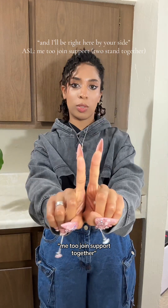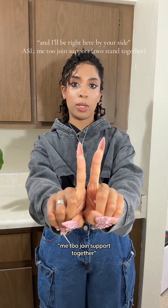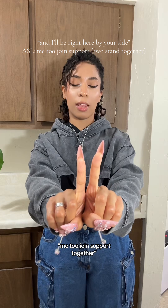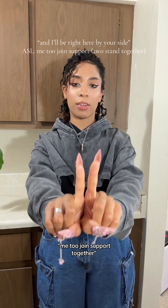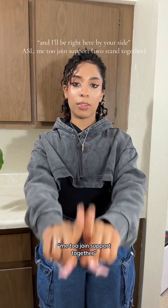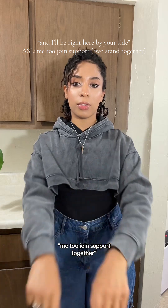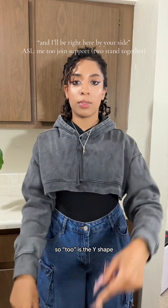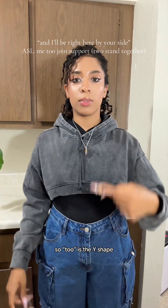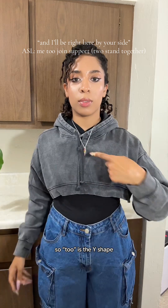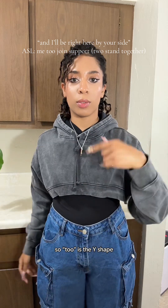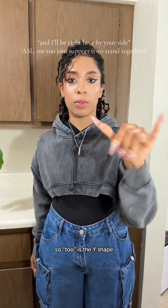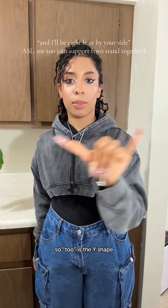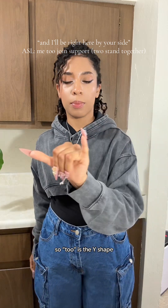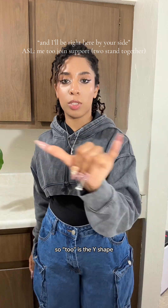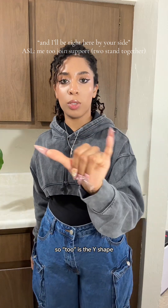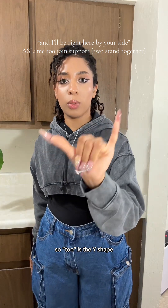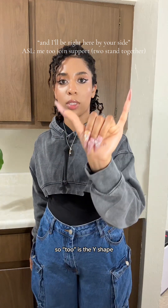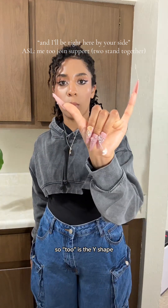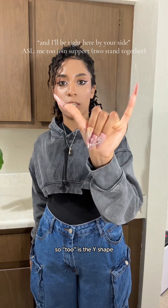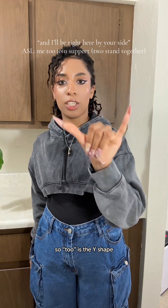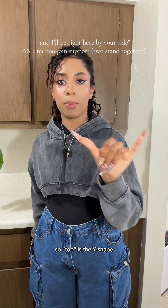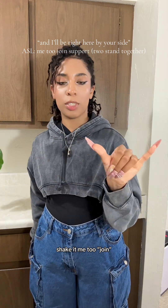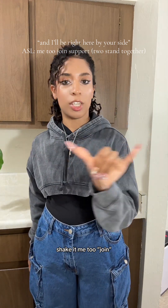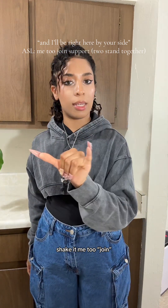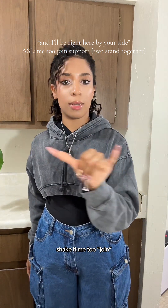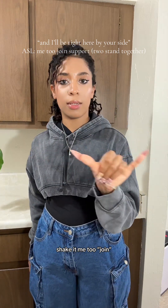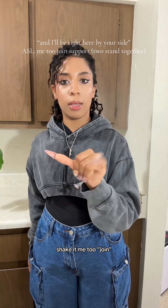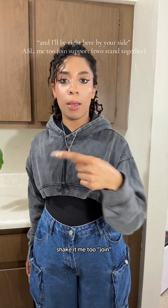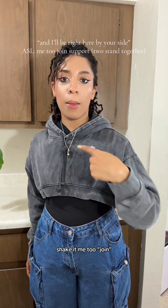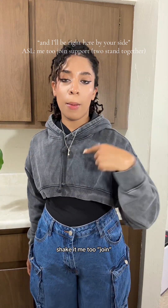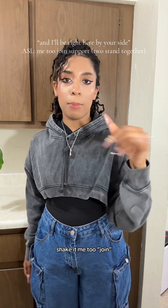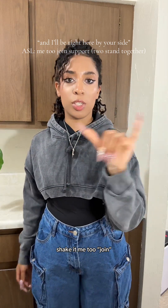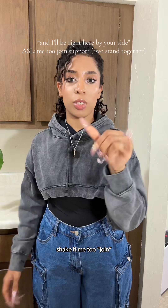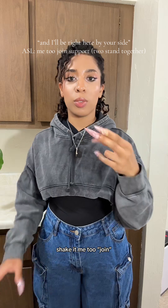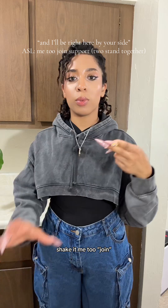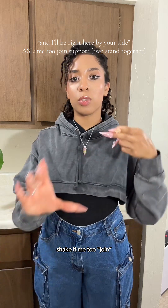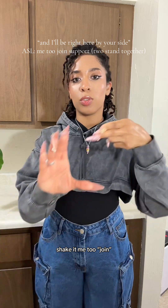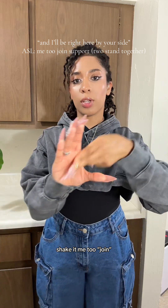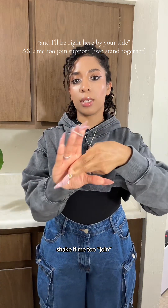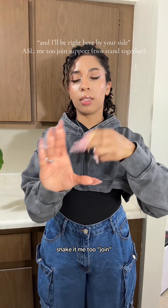together. So 2 is the Y shape, shake it. Me two, join,